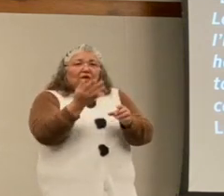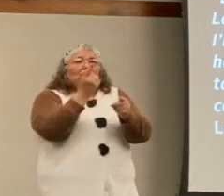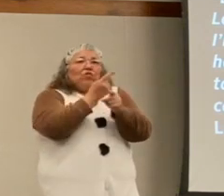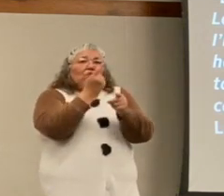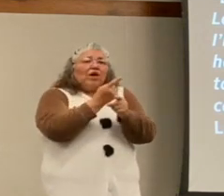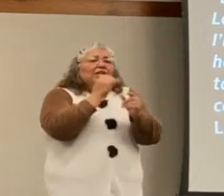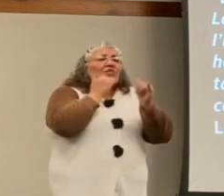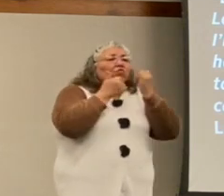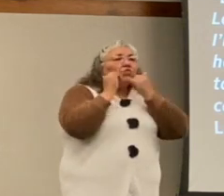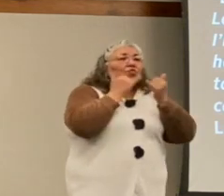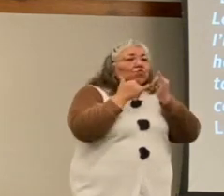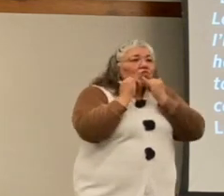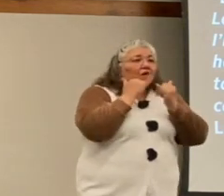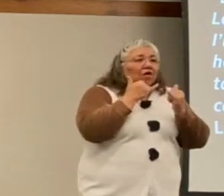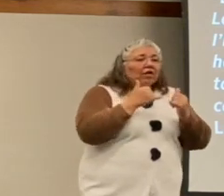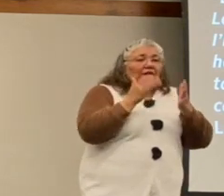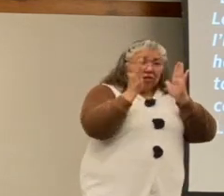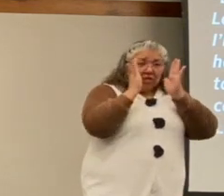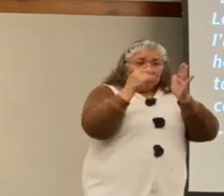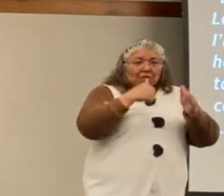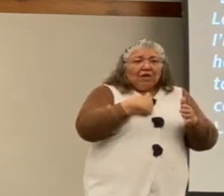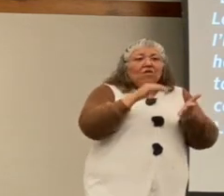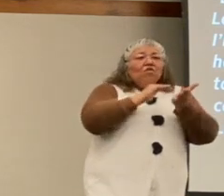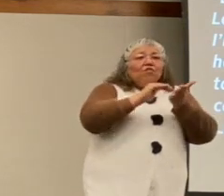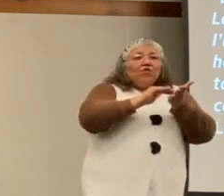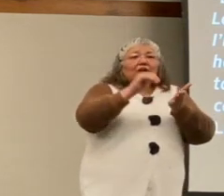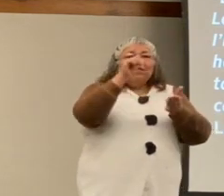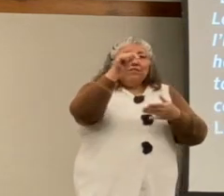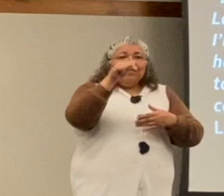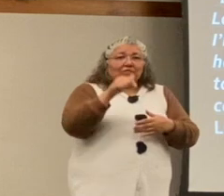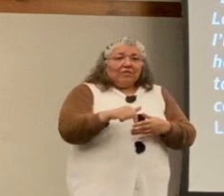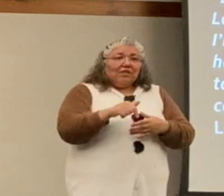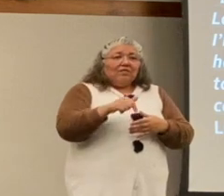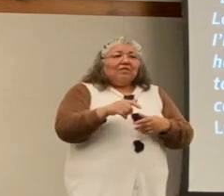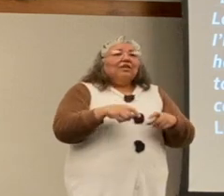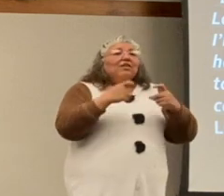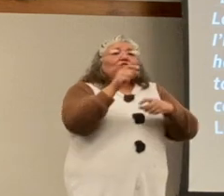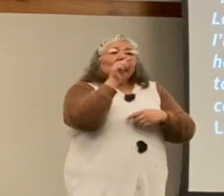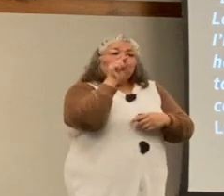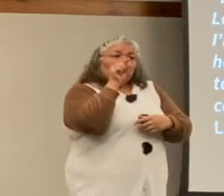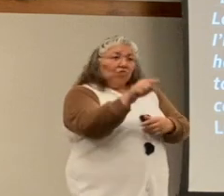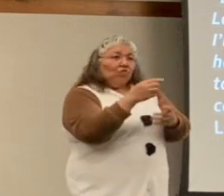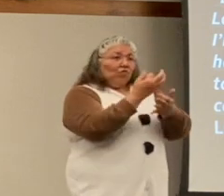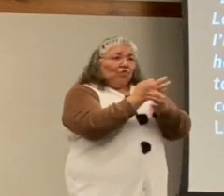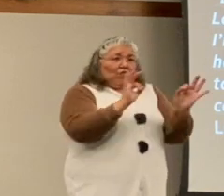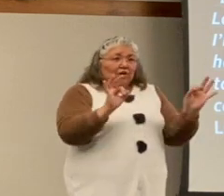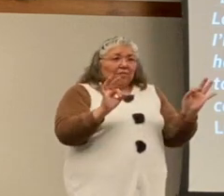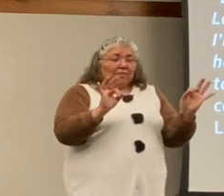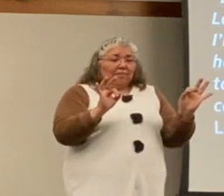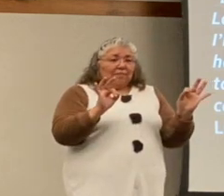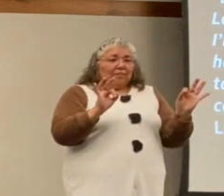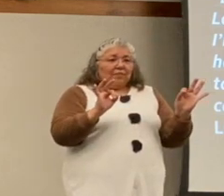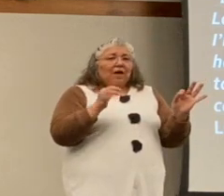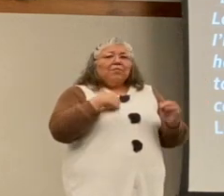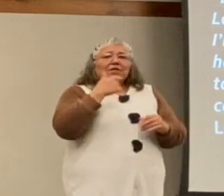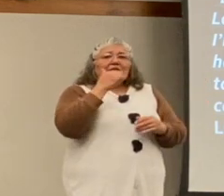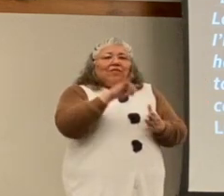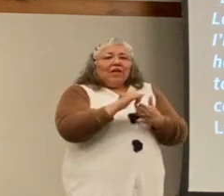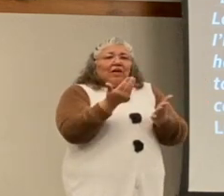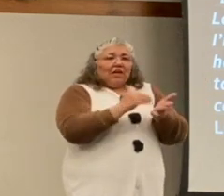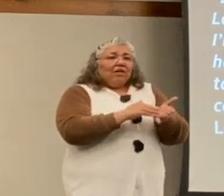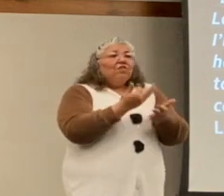correcting the wrong. Listen to me. Forgiveness gives you freedom. I'm going to say that